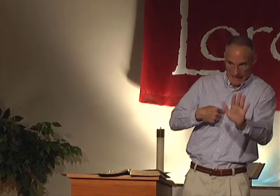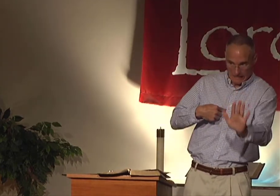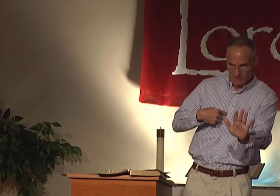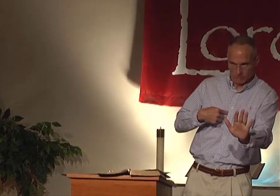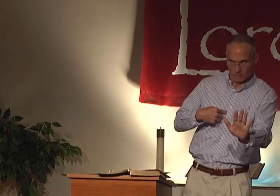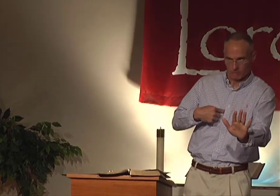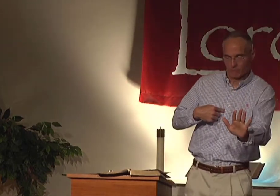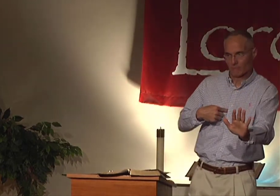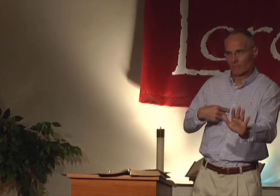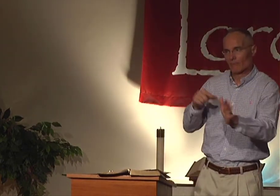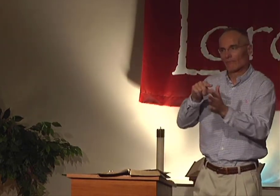So when we understand that,